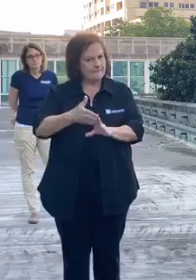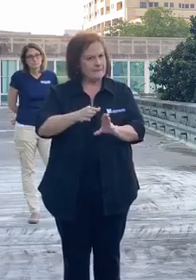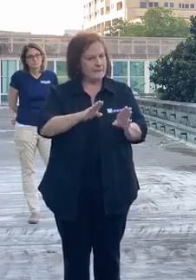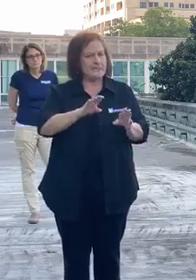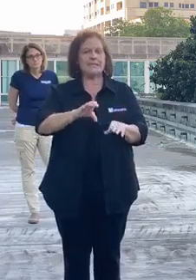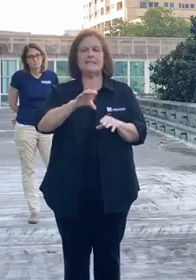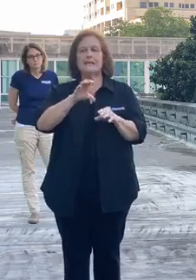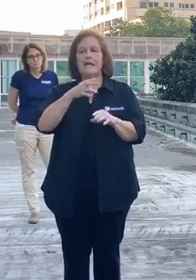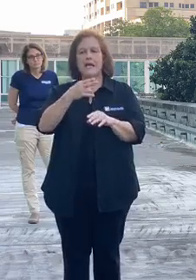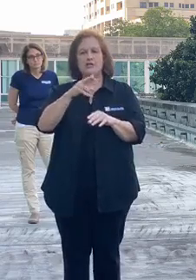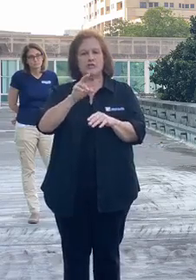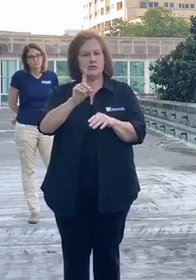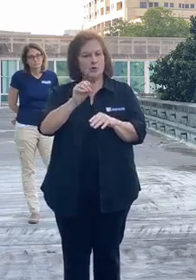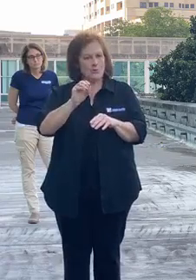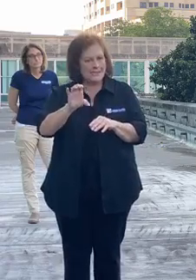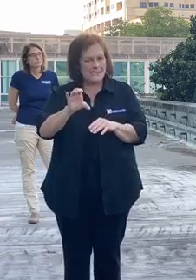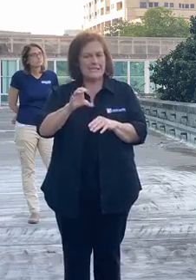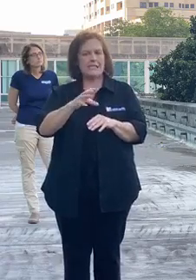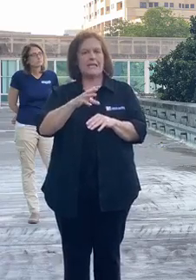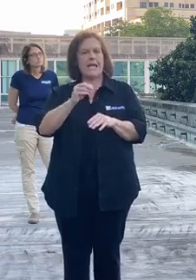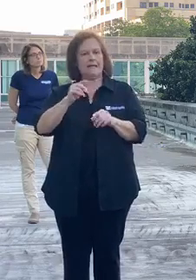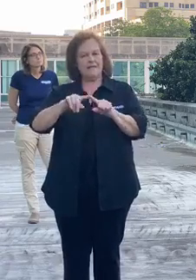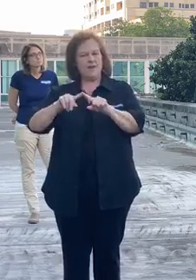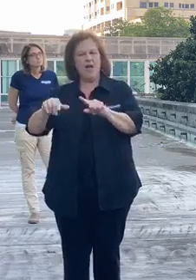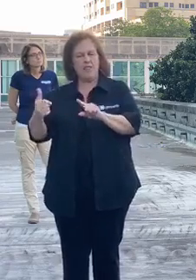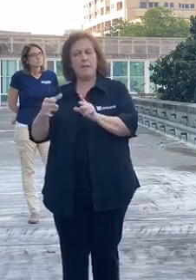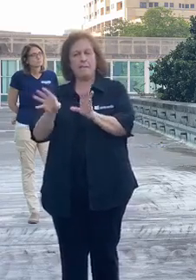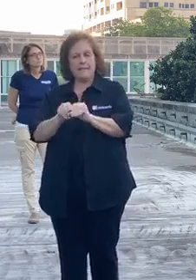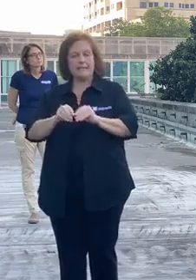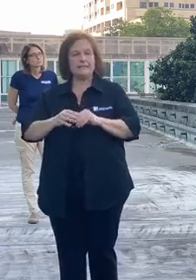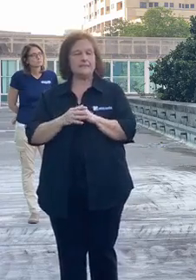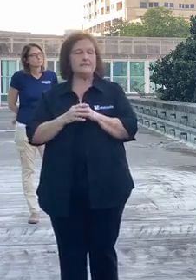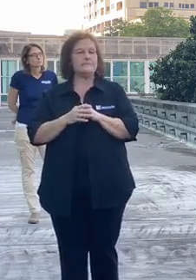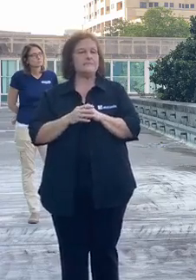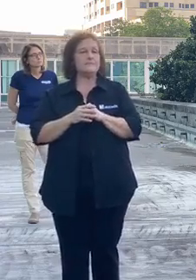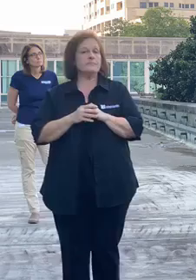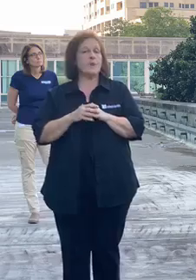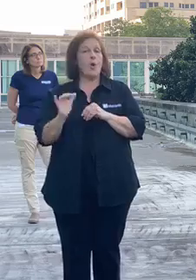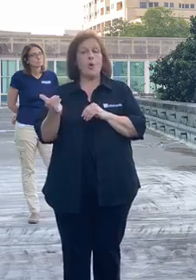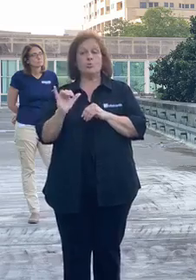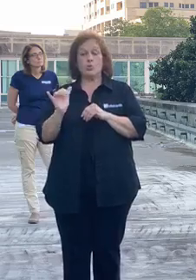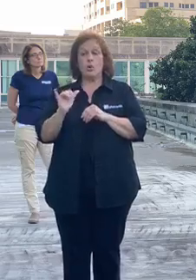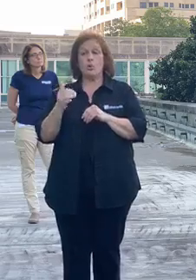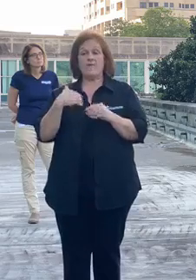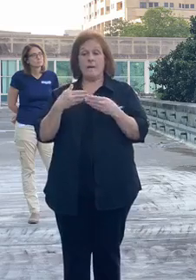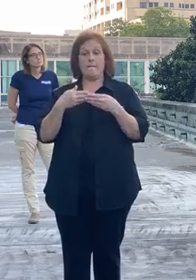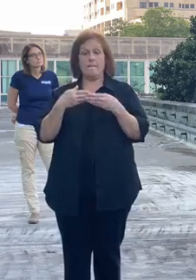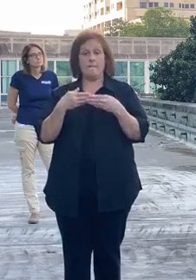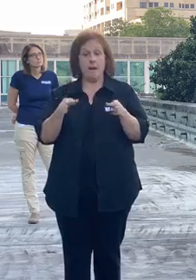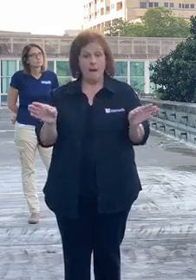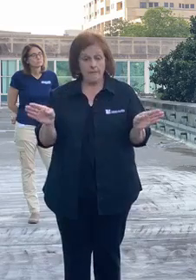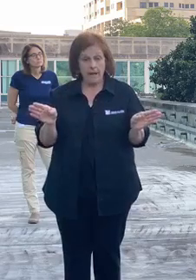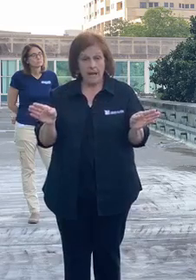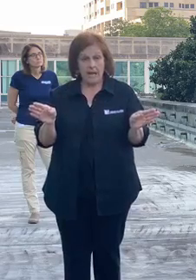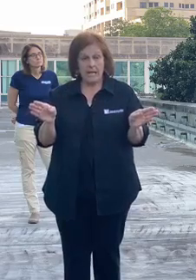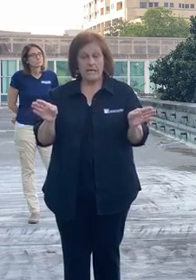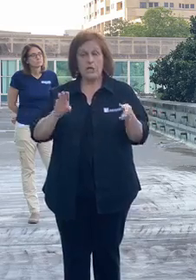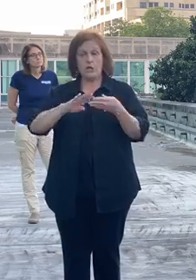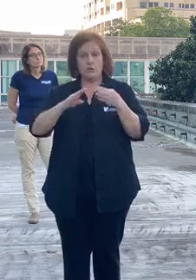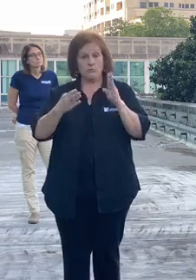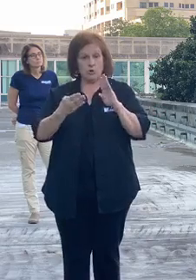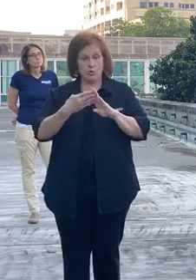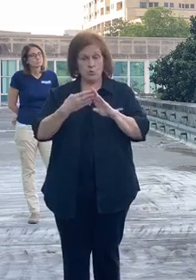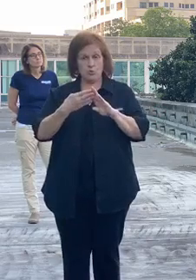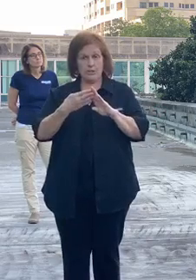VCC, HDLC, and the like. Also, we are having our public engagement, our